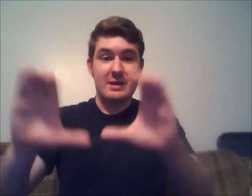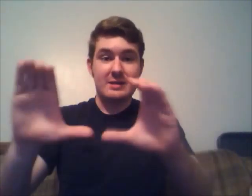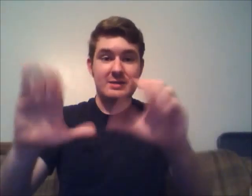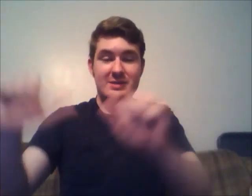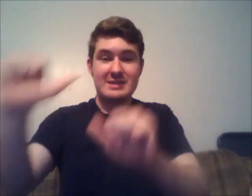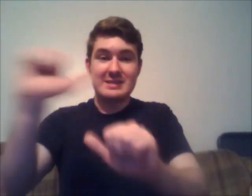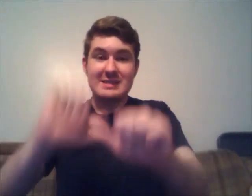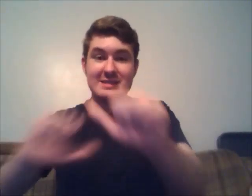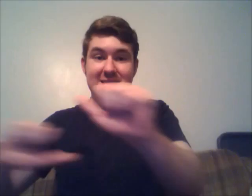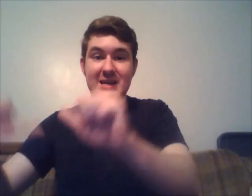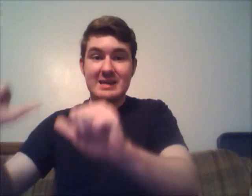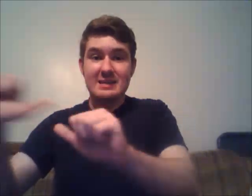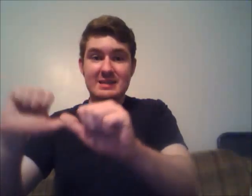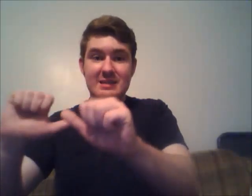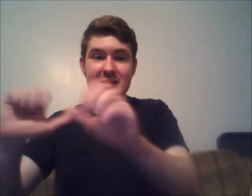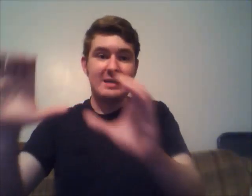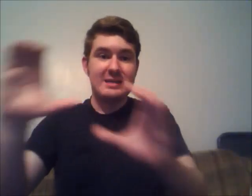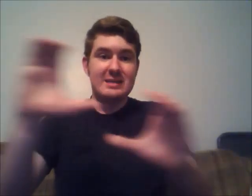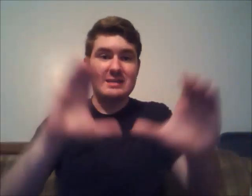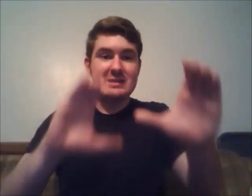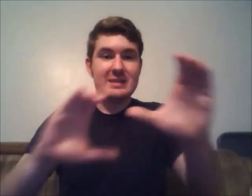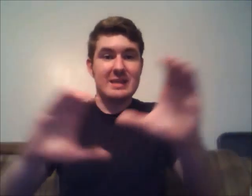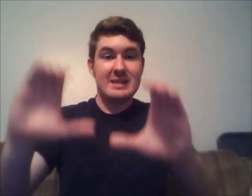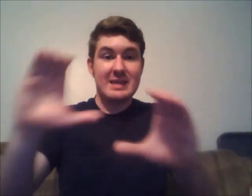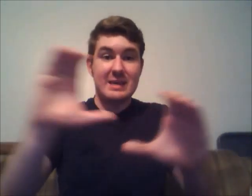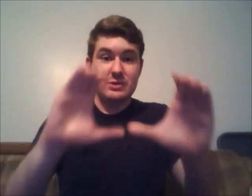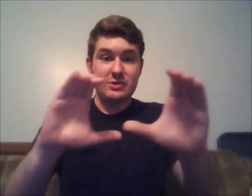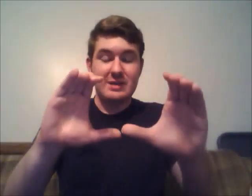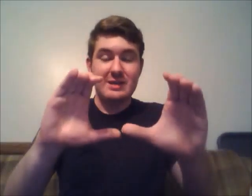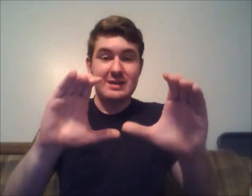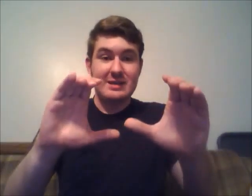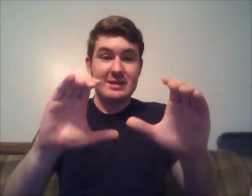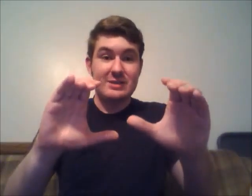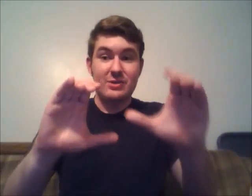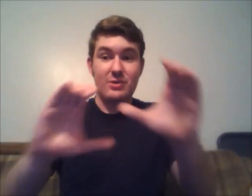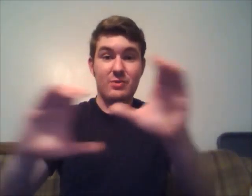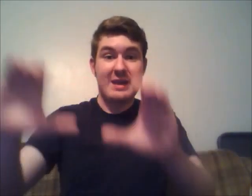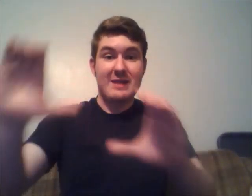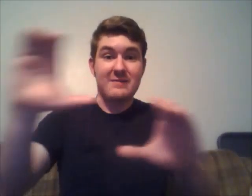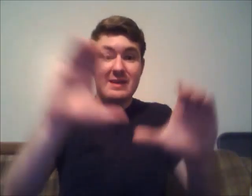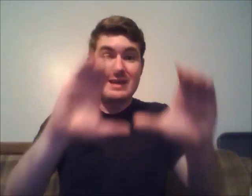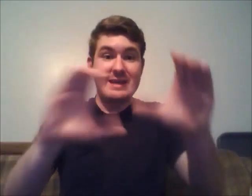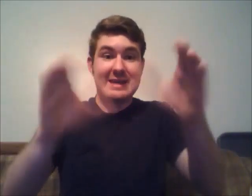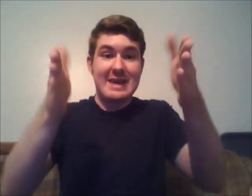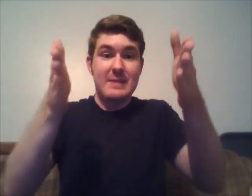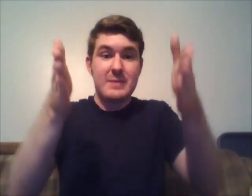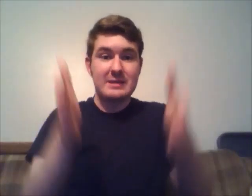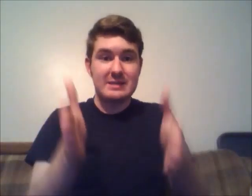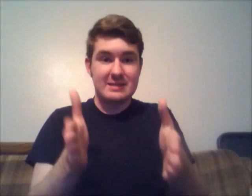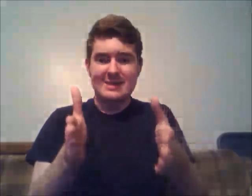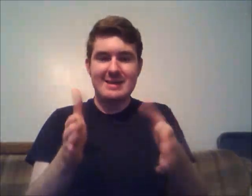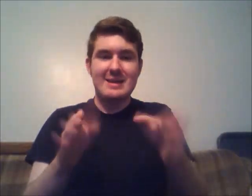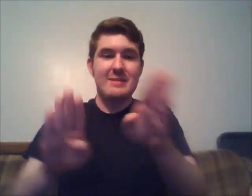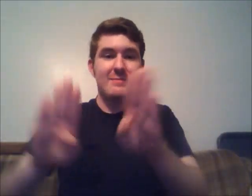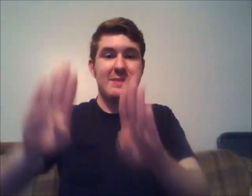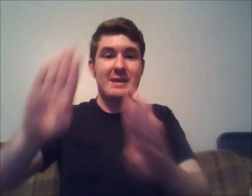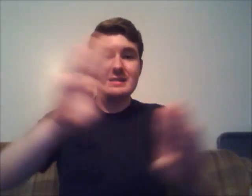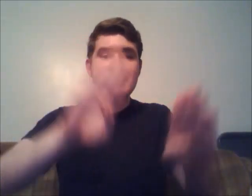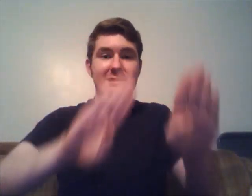So this is science. This is chemistry. So we have chemist. B's is